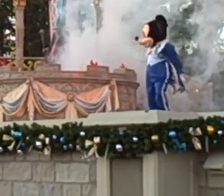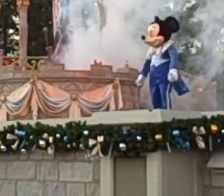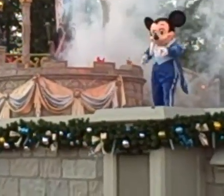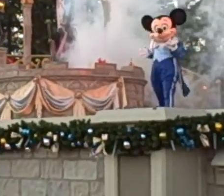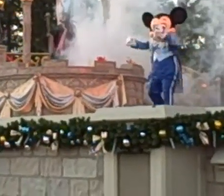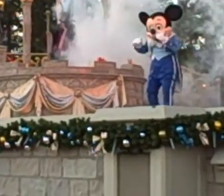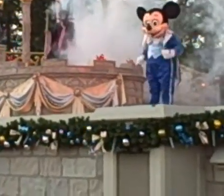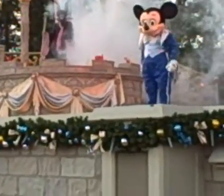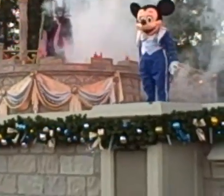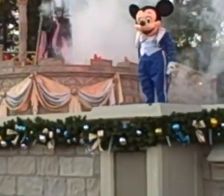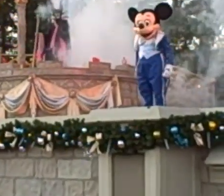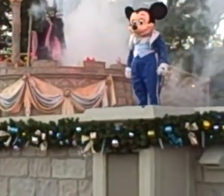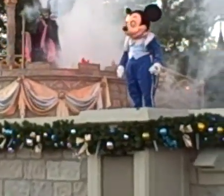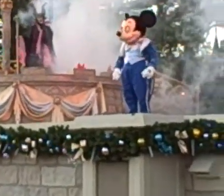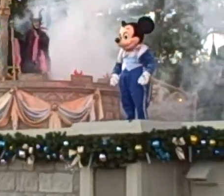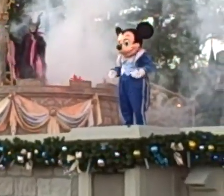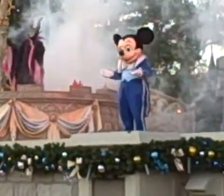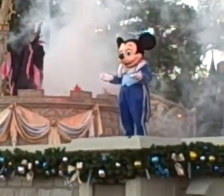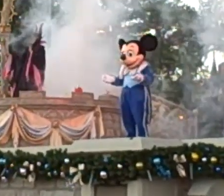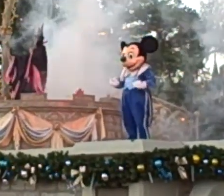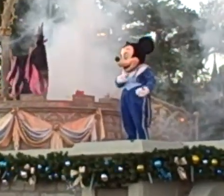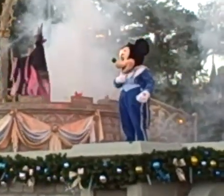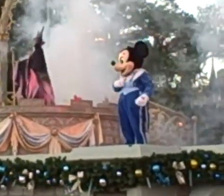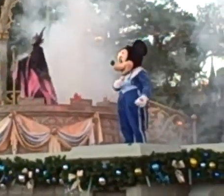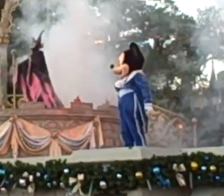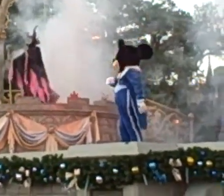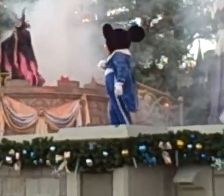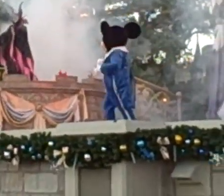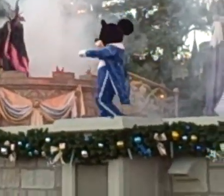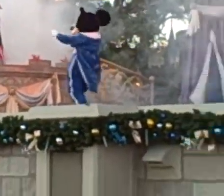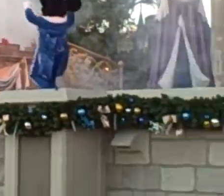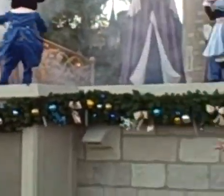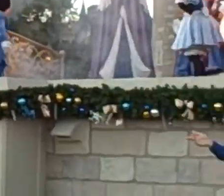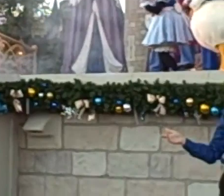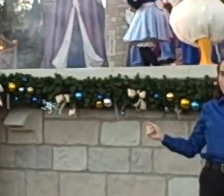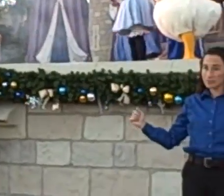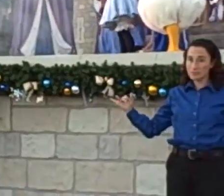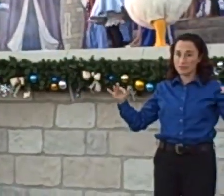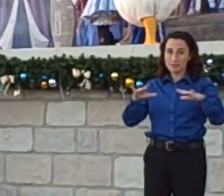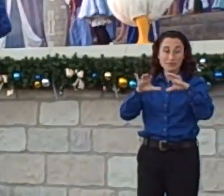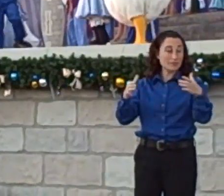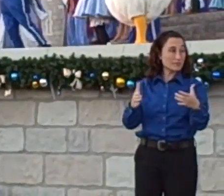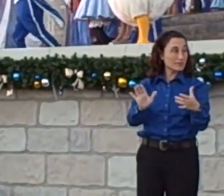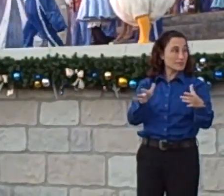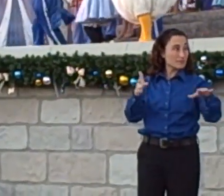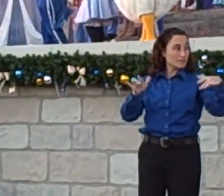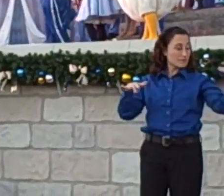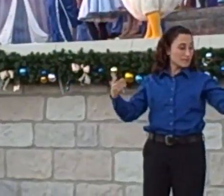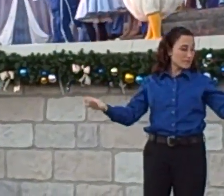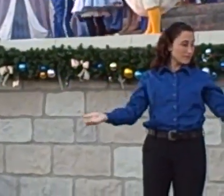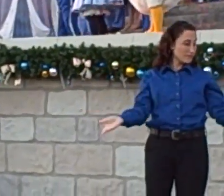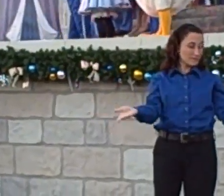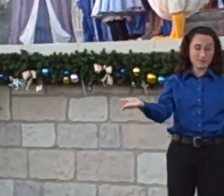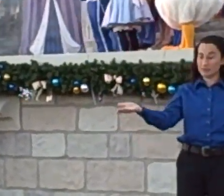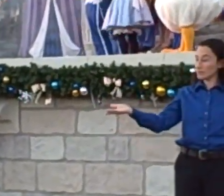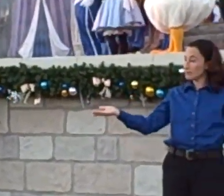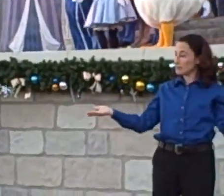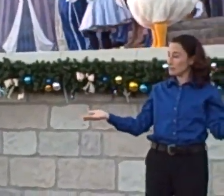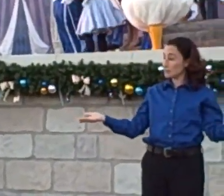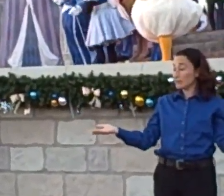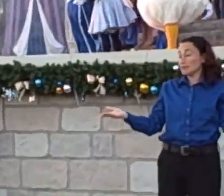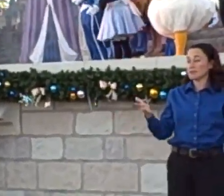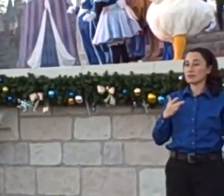Gosh! What was that? Well, well. Quite a glittering assemblage. I